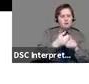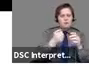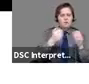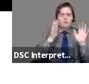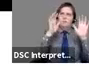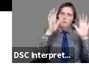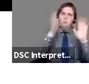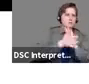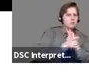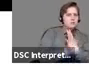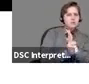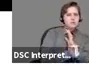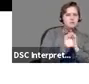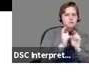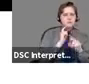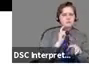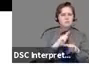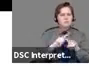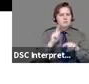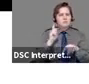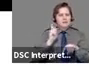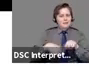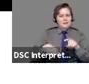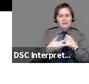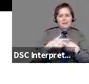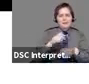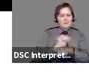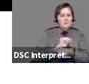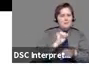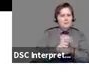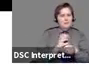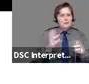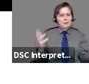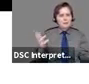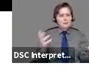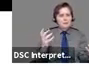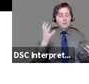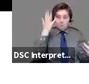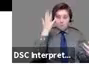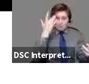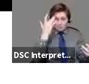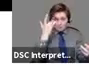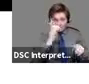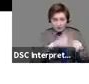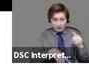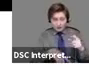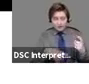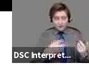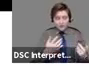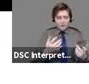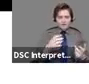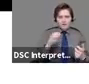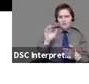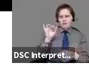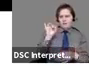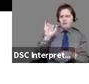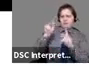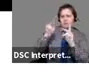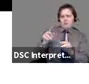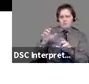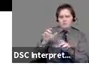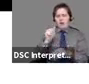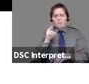wonderful skills, but they cannot keep a job. And the reason why they can't keep a job is because the abuser